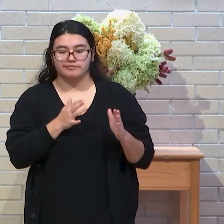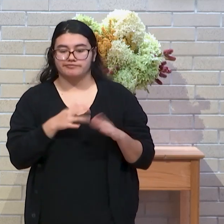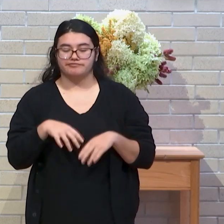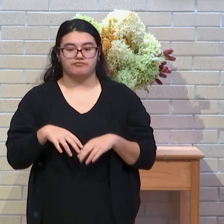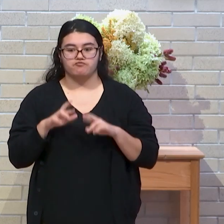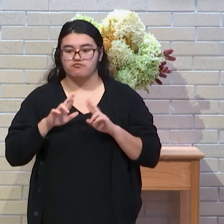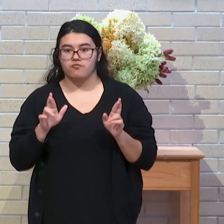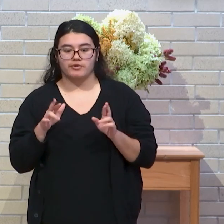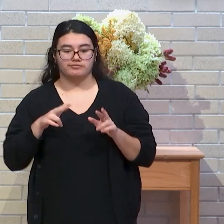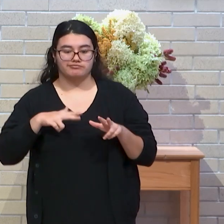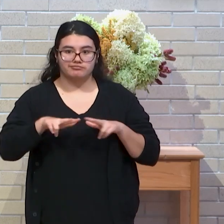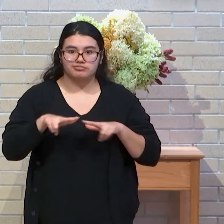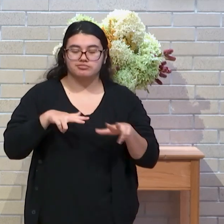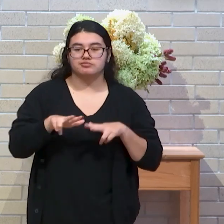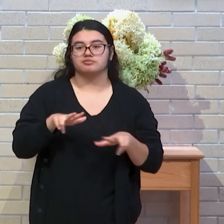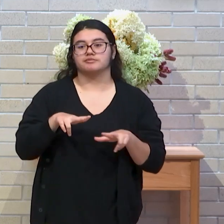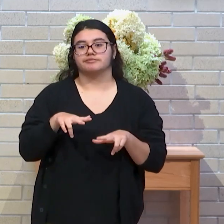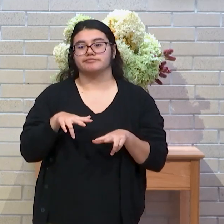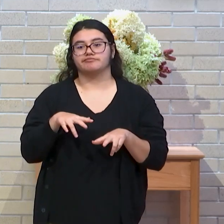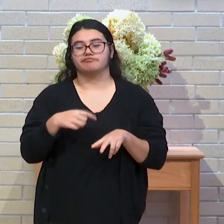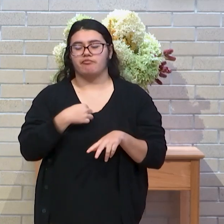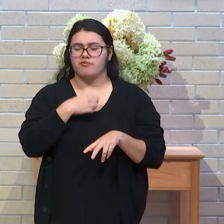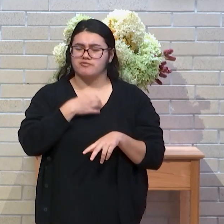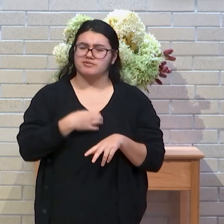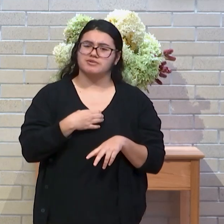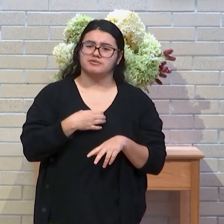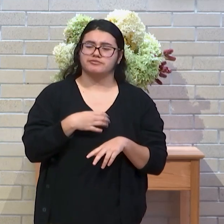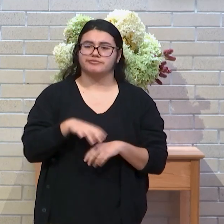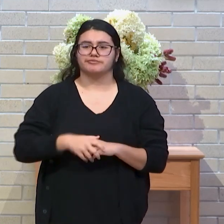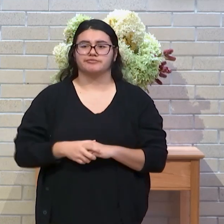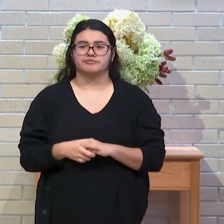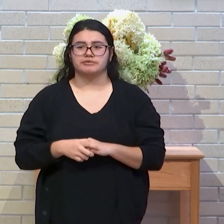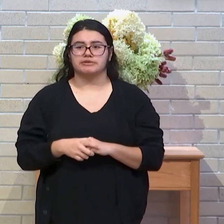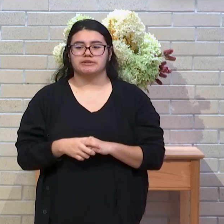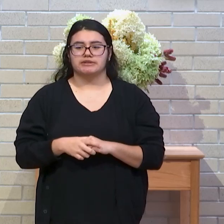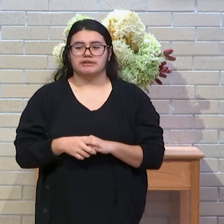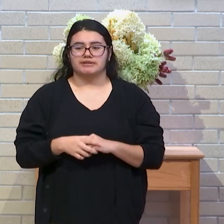going to be doing, and I didn't eat enough breakfast. My jacket and gloves